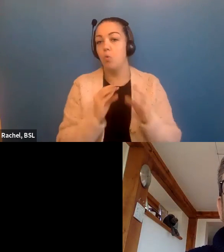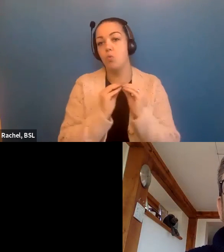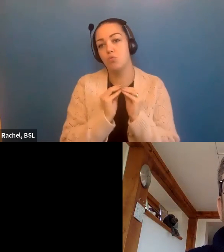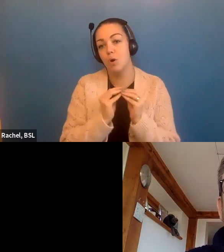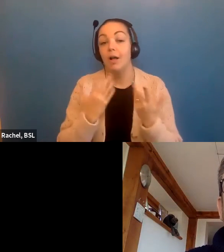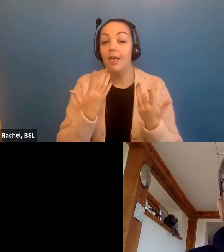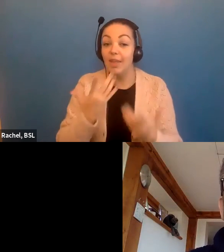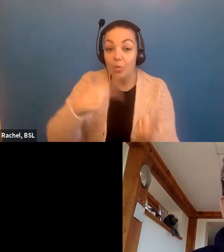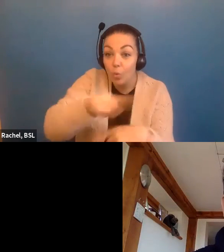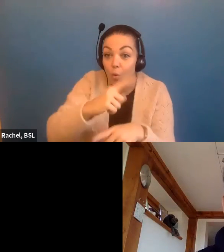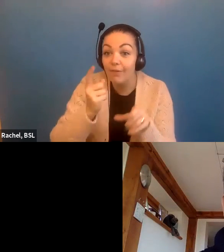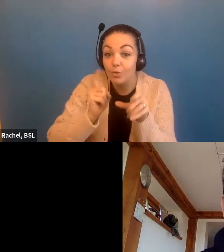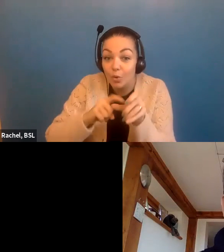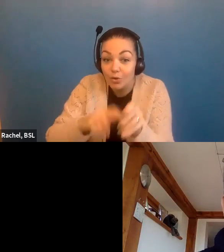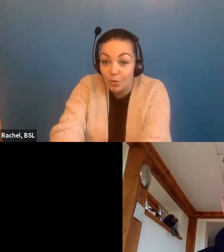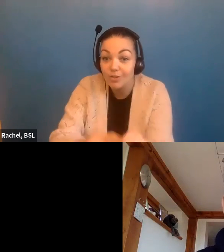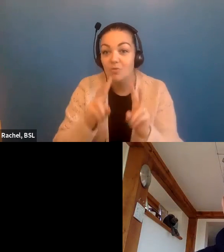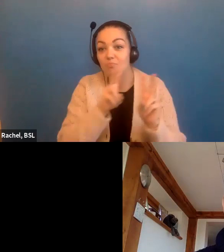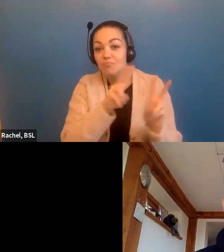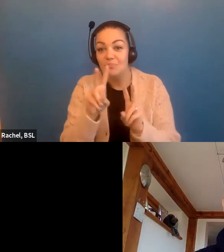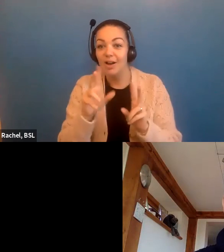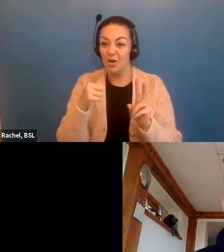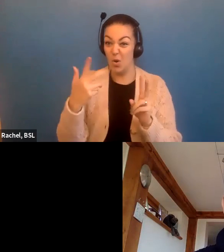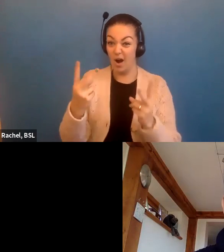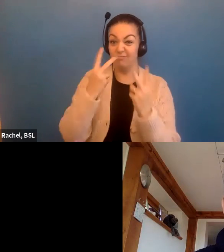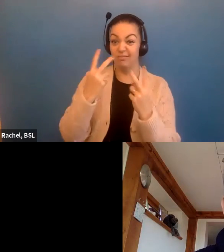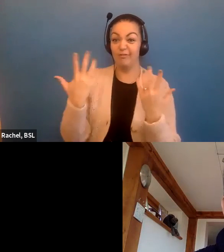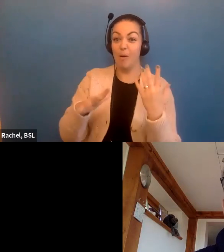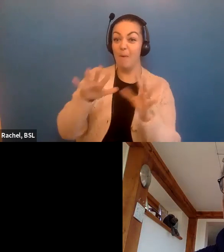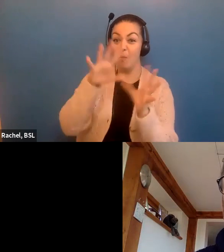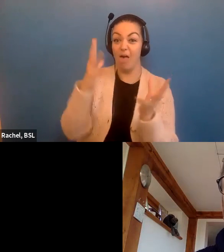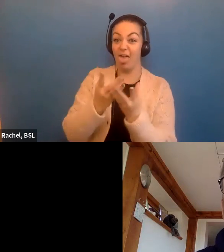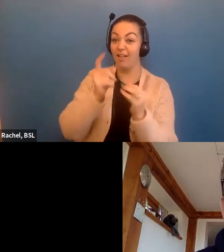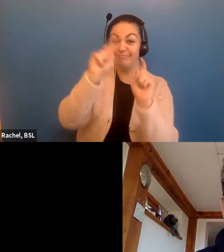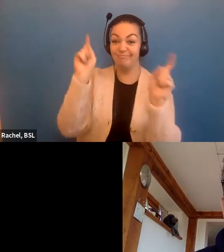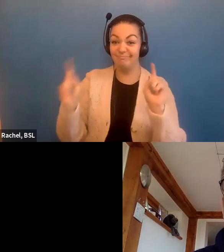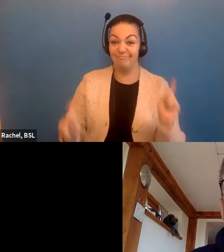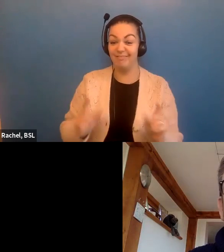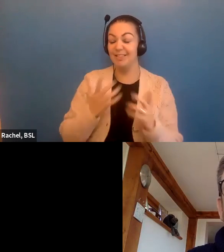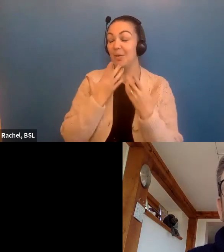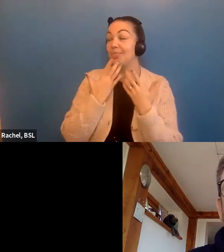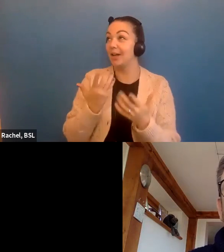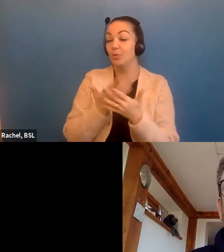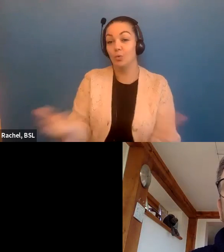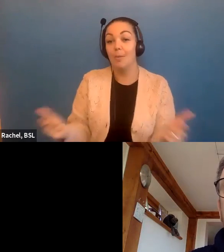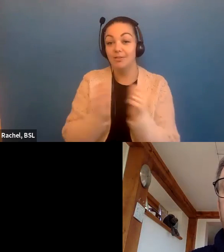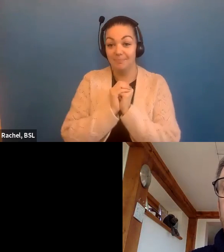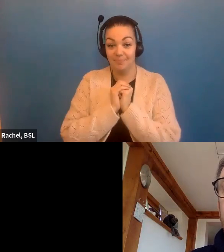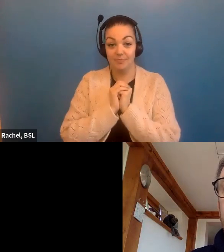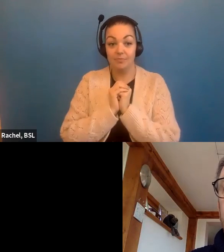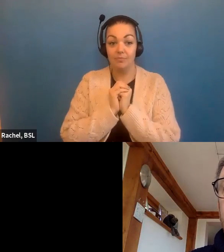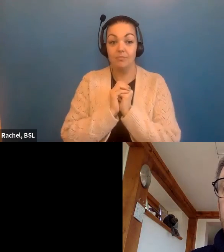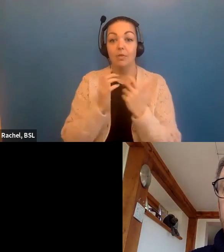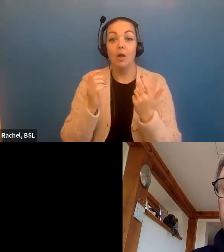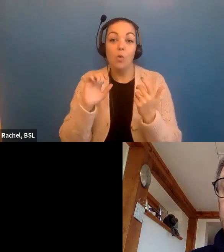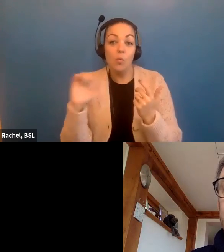joined today. I know that there's people from all over the world, hundreds of you that have joined us. So thank you for that. As I said, we'll be providing